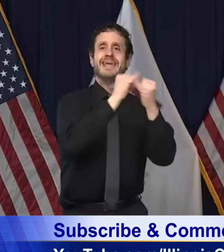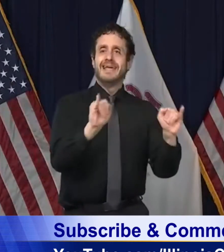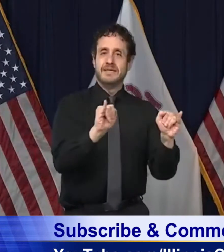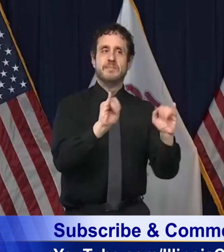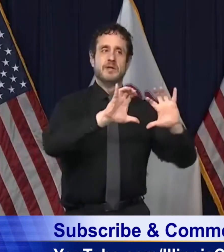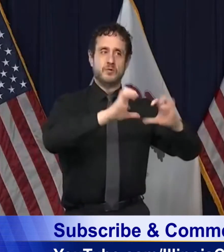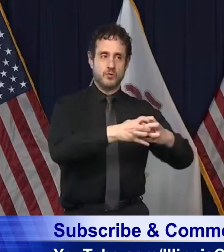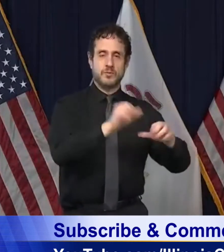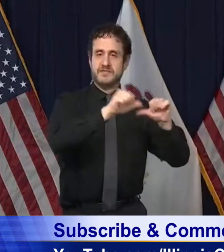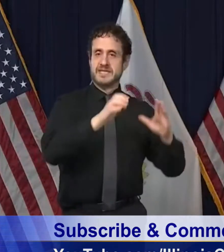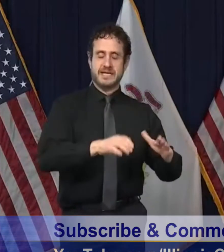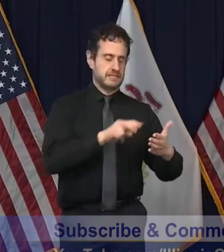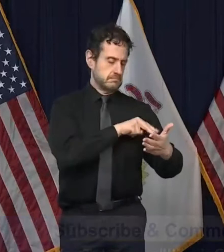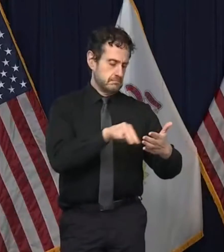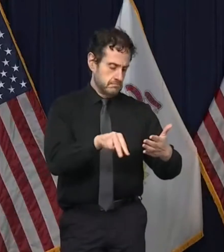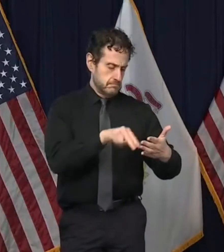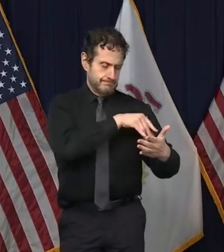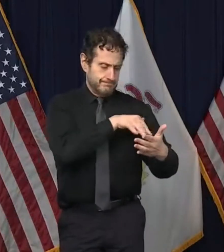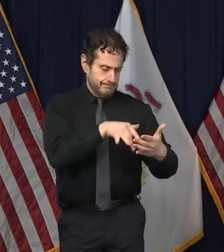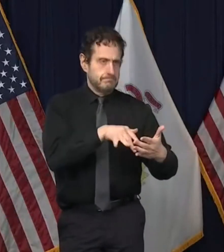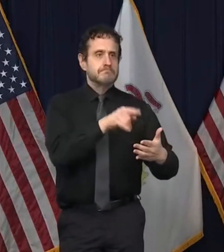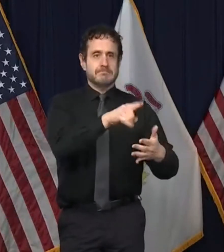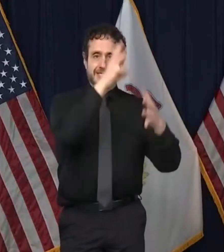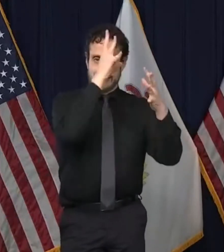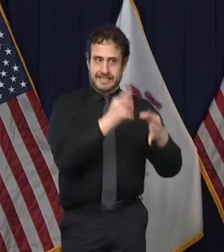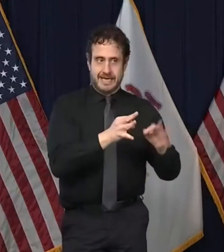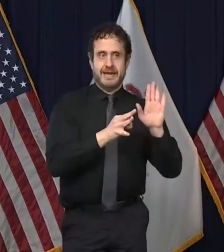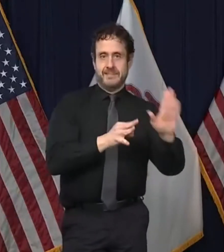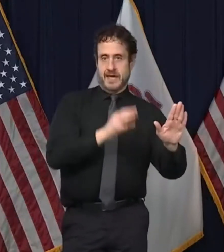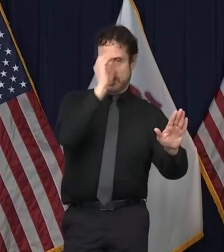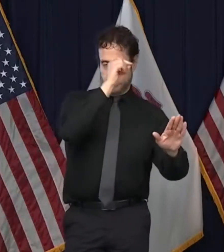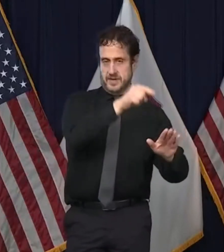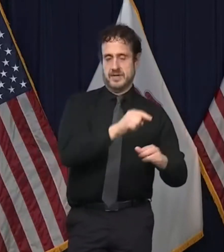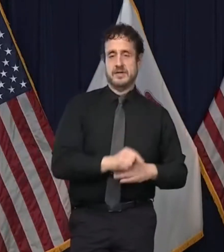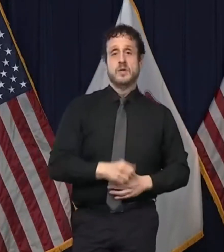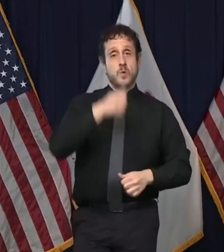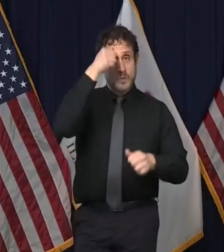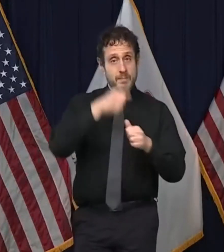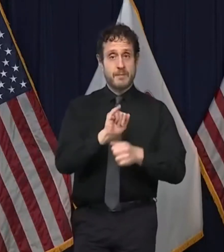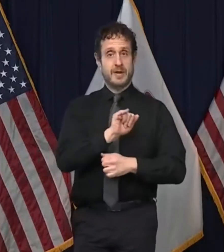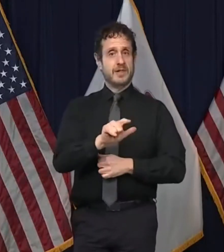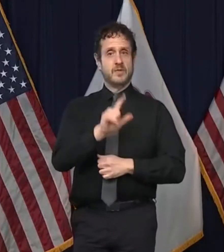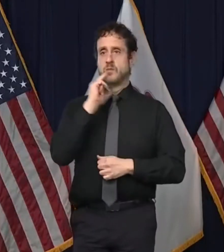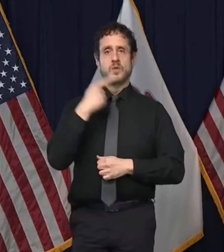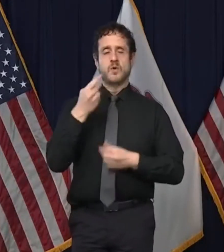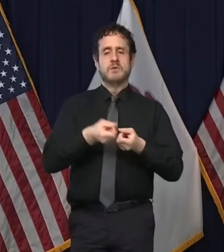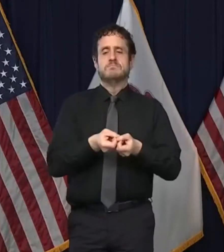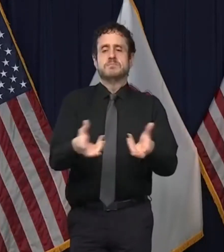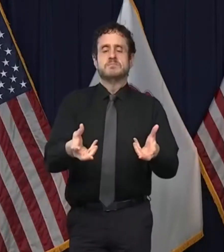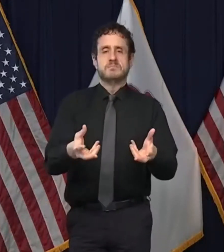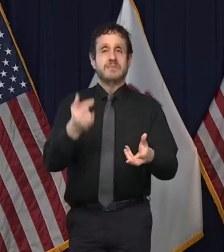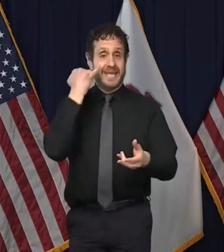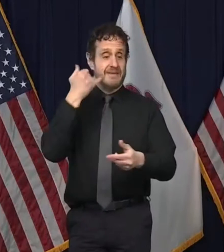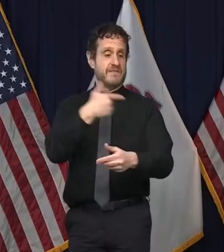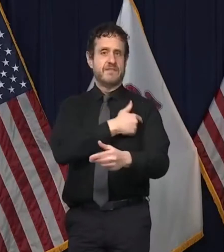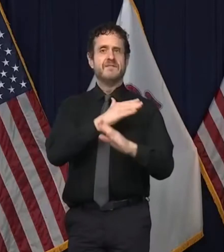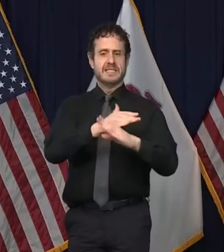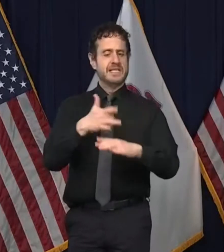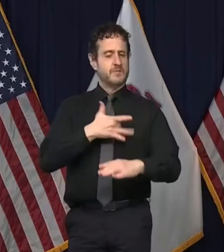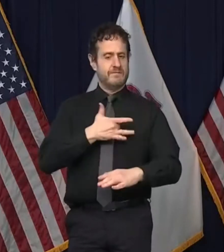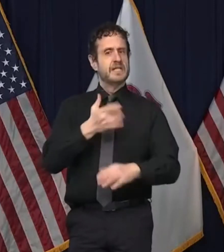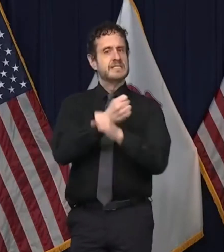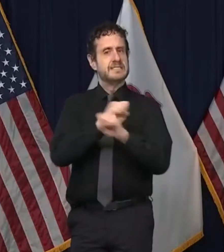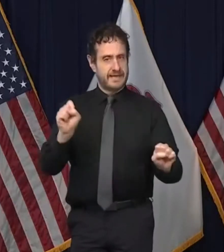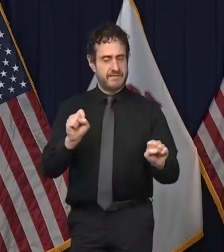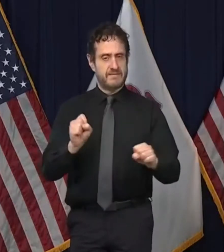it before and I'll say it again. Illinois will only distribute a vaccine that is deemed safe. And we are one of many